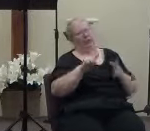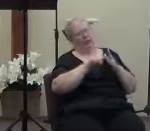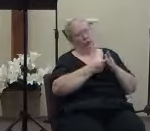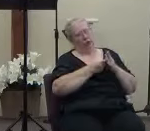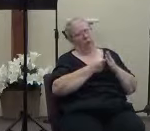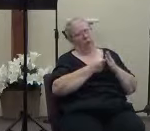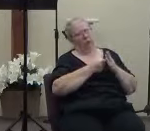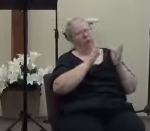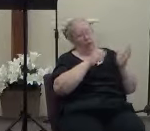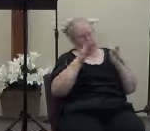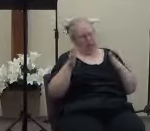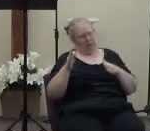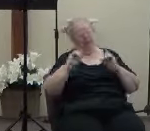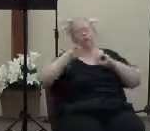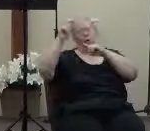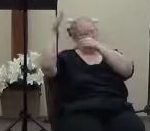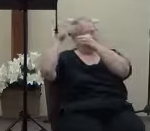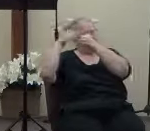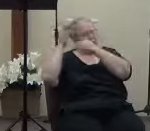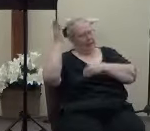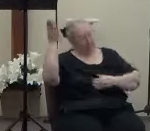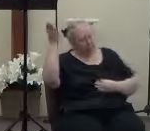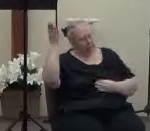and he'll draw near to us.